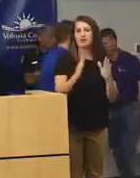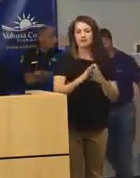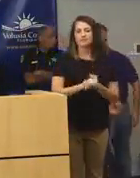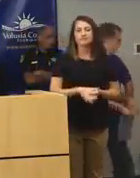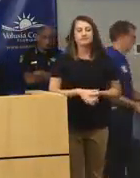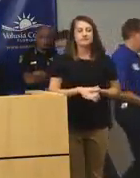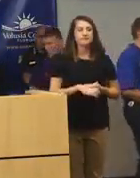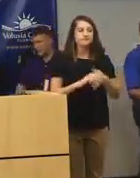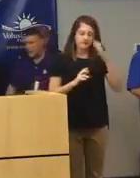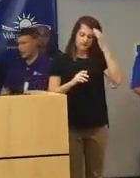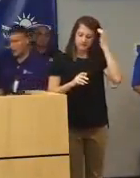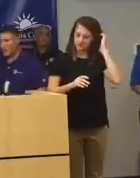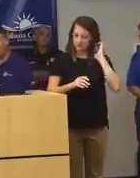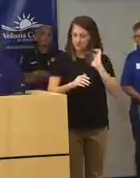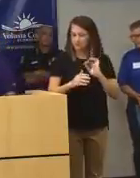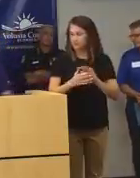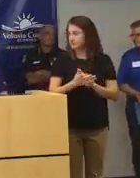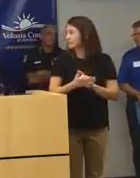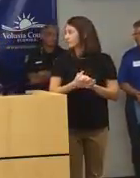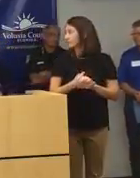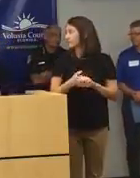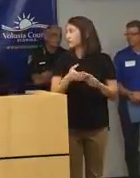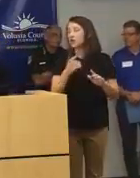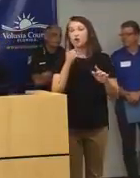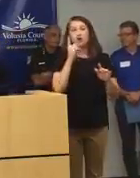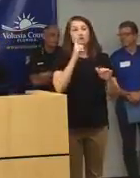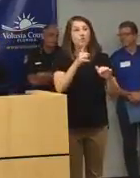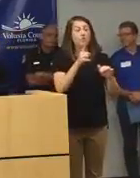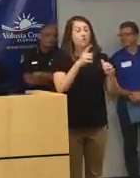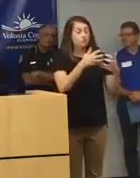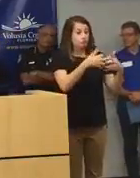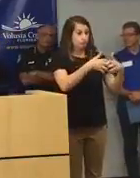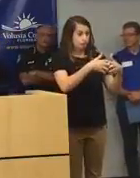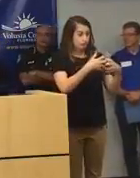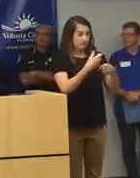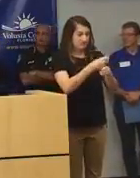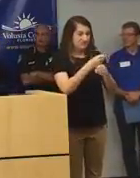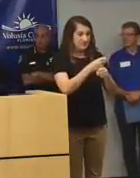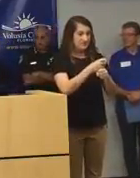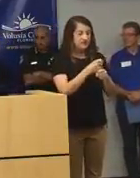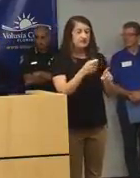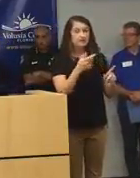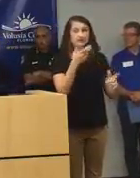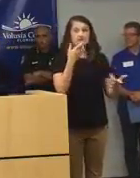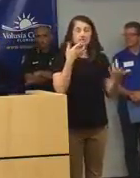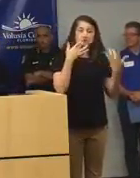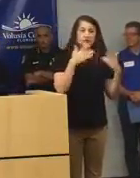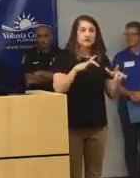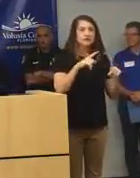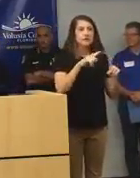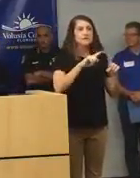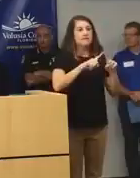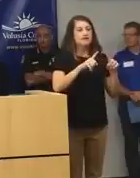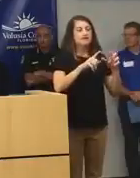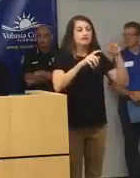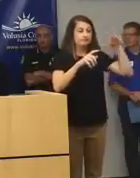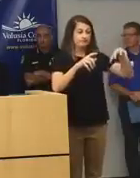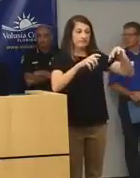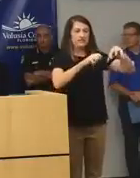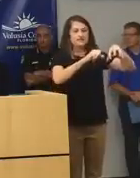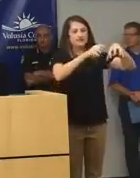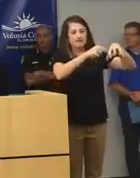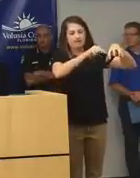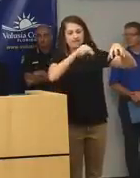Christie. Sure. As far as generation assets, they are relatively unscathed. It's the substations that took the